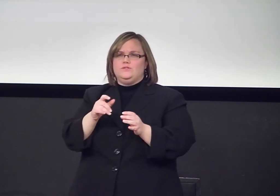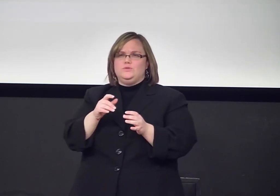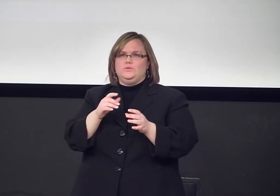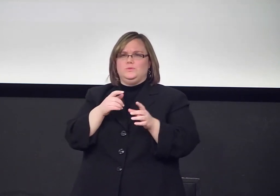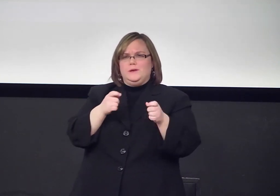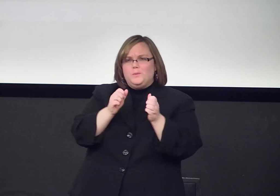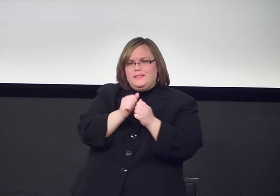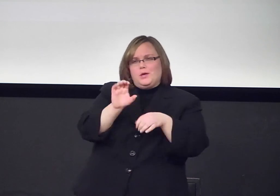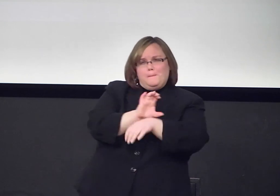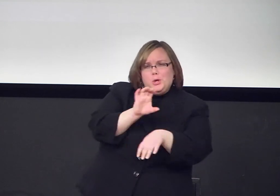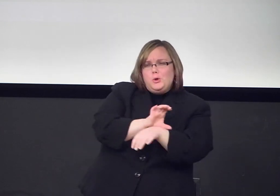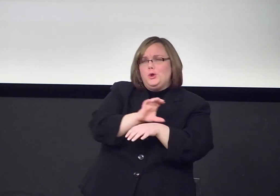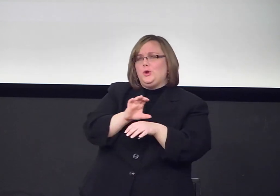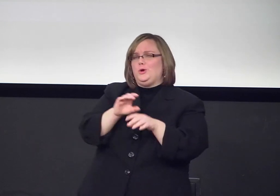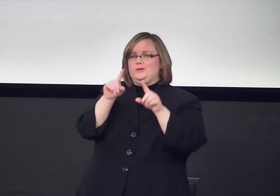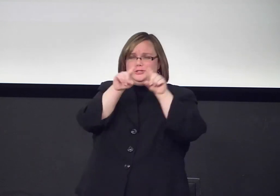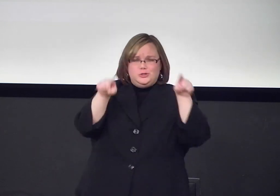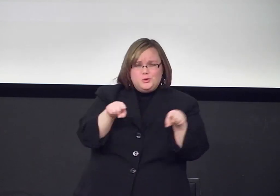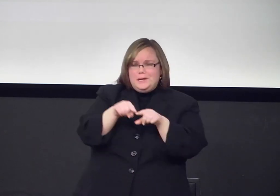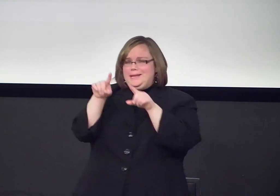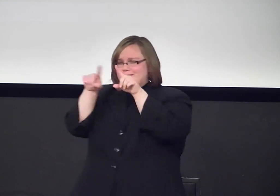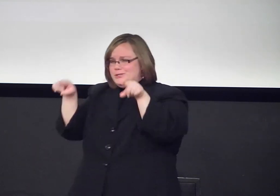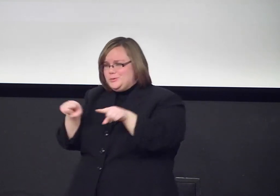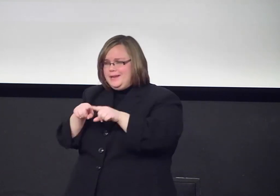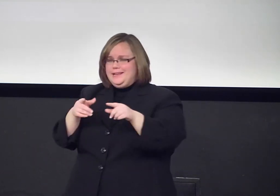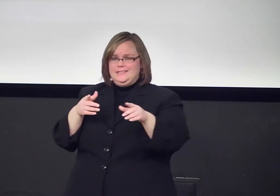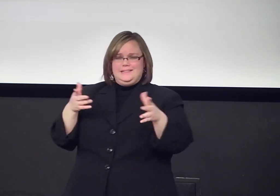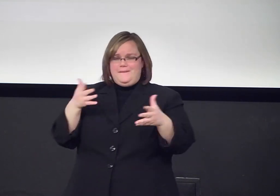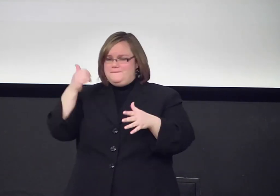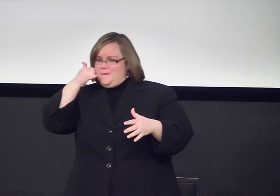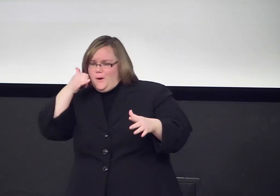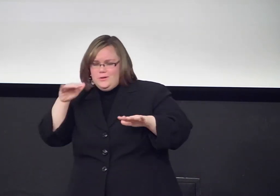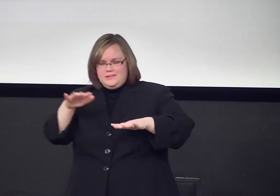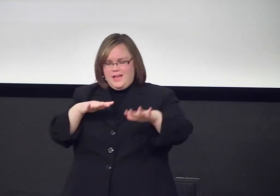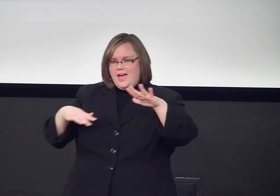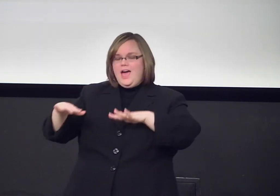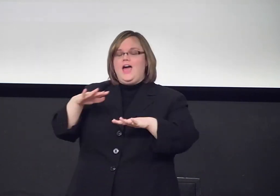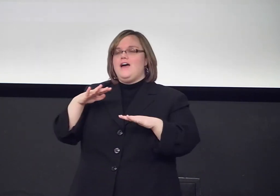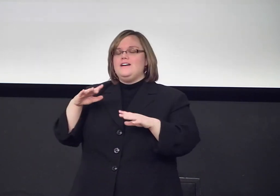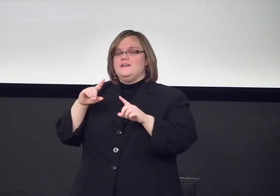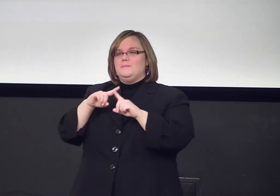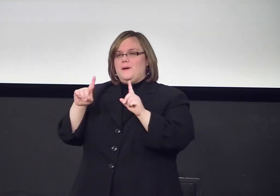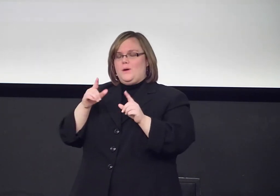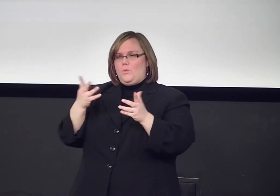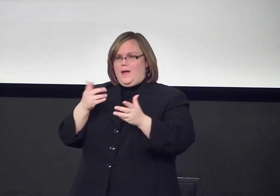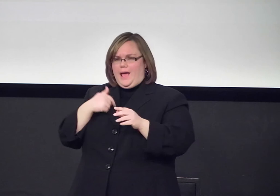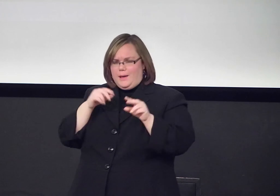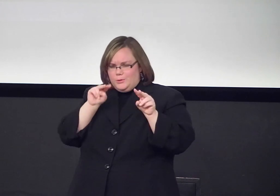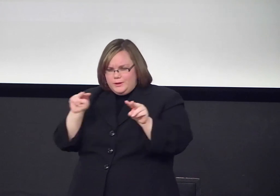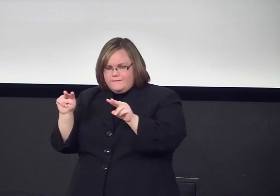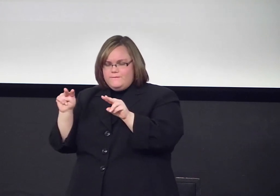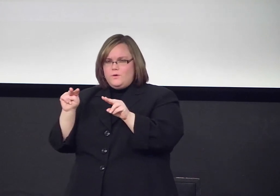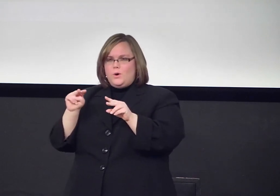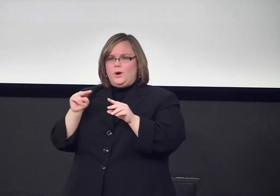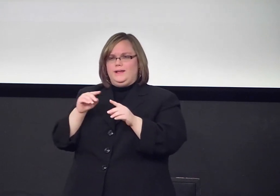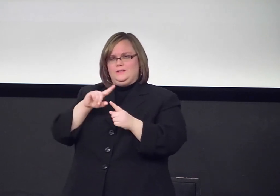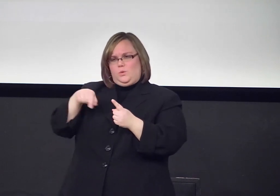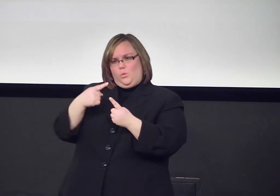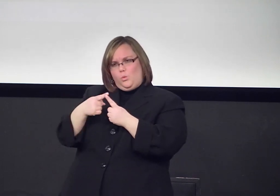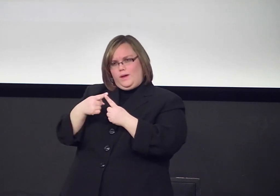So I think for technology management, I think it's easy to assume that interpreters are only dealing with maybe the